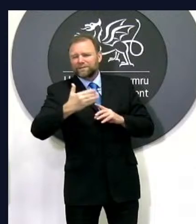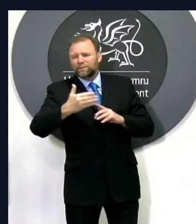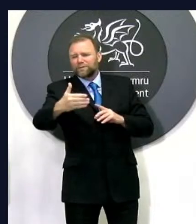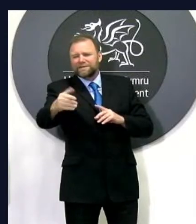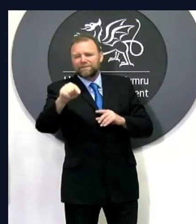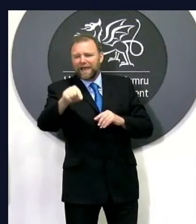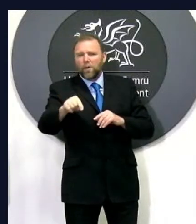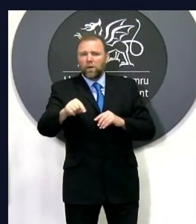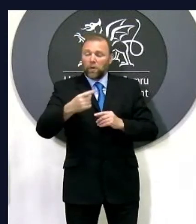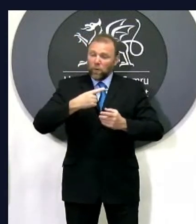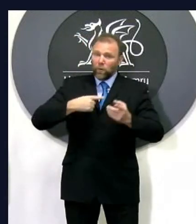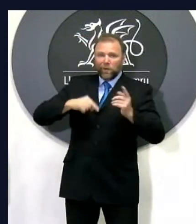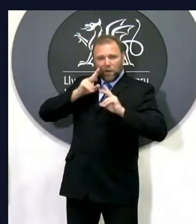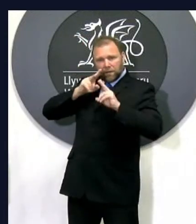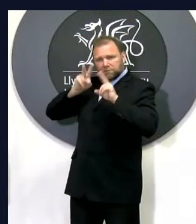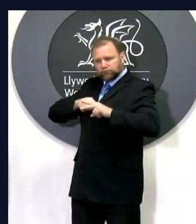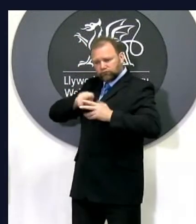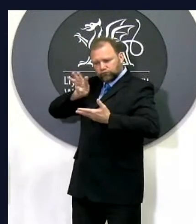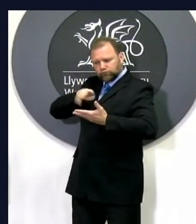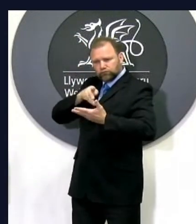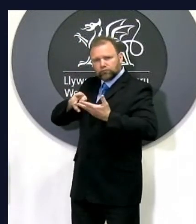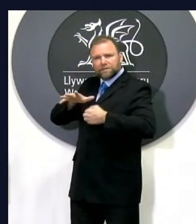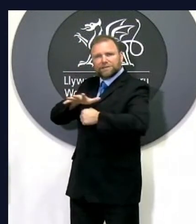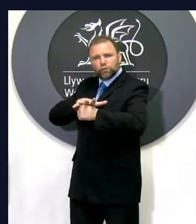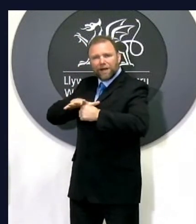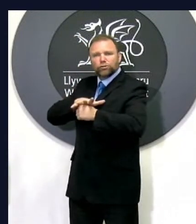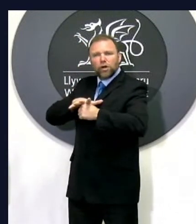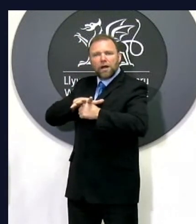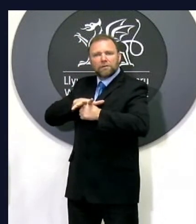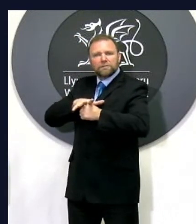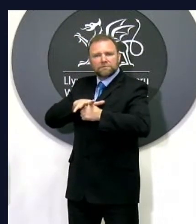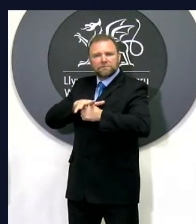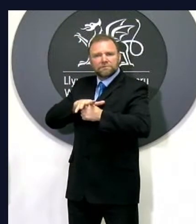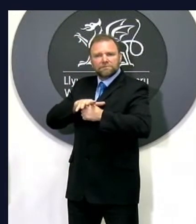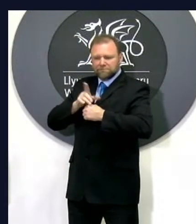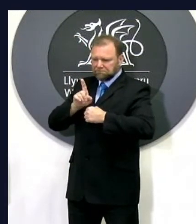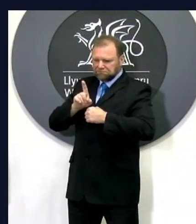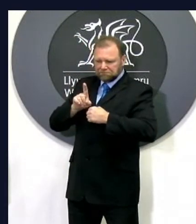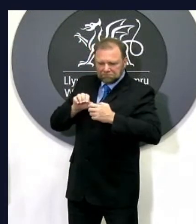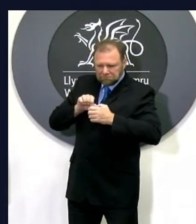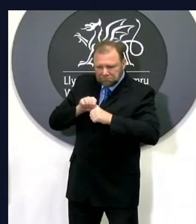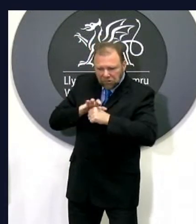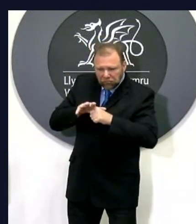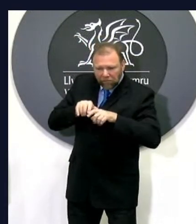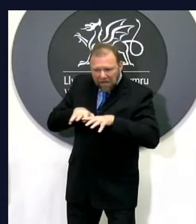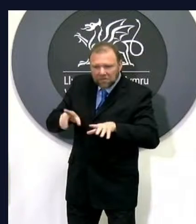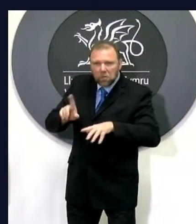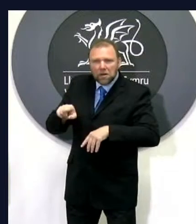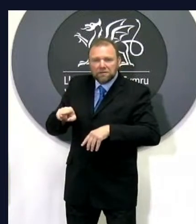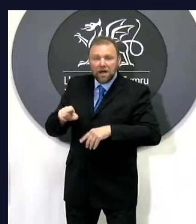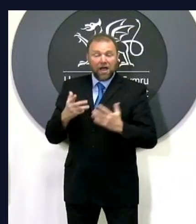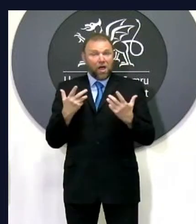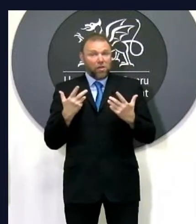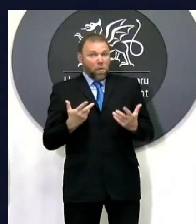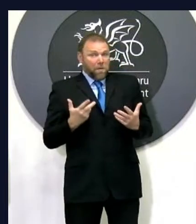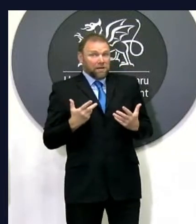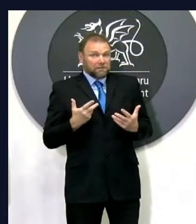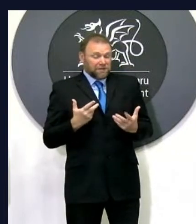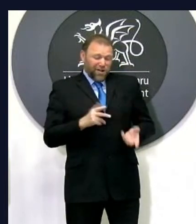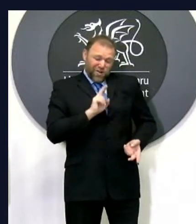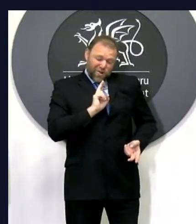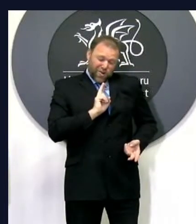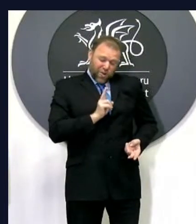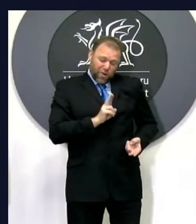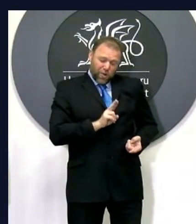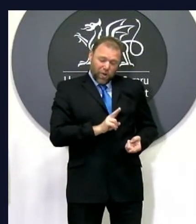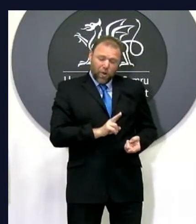time will determine whether that is possible. For today, Wales has the lowest level of coronavirus